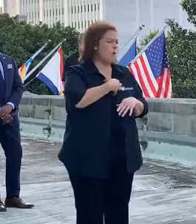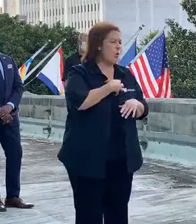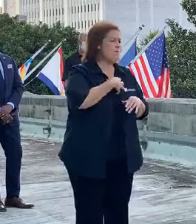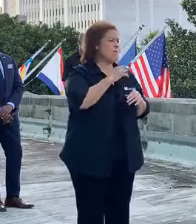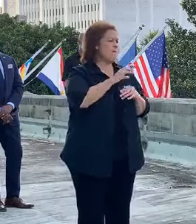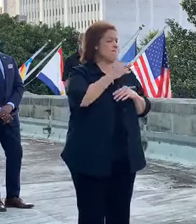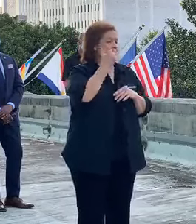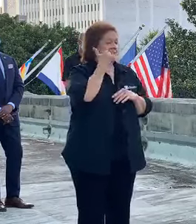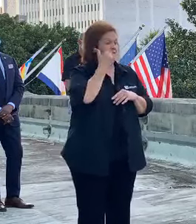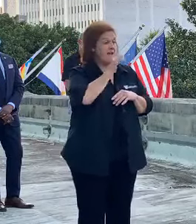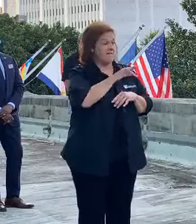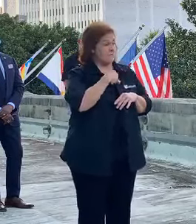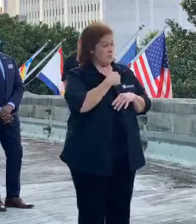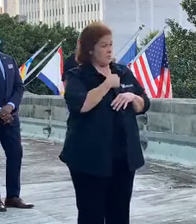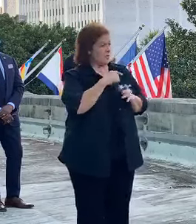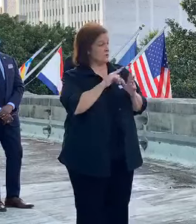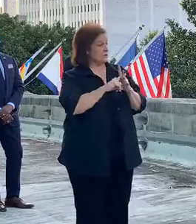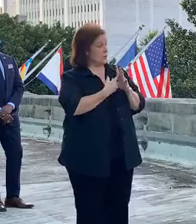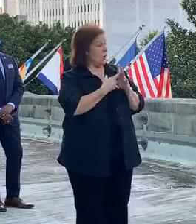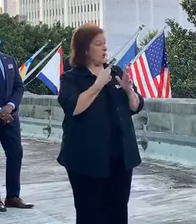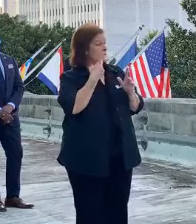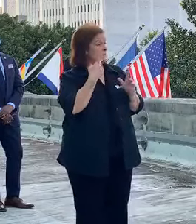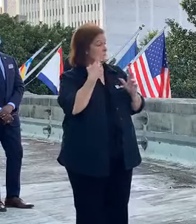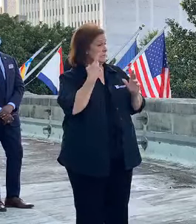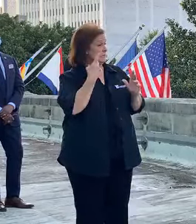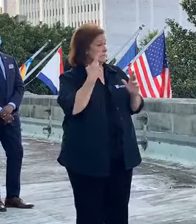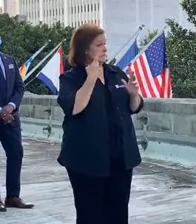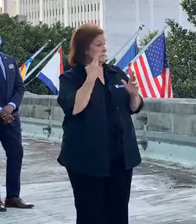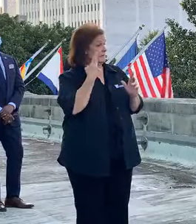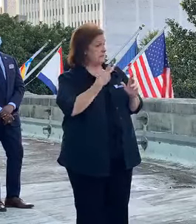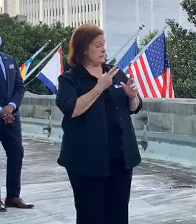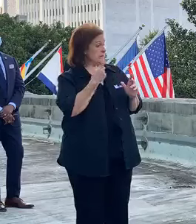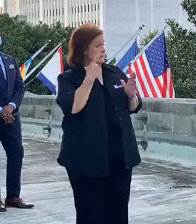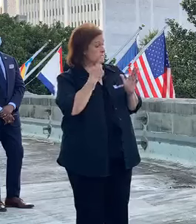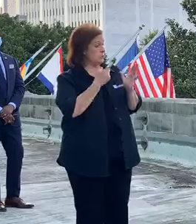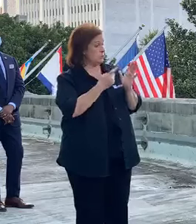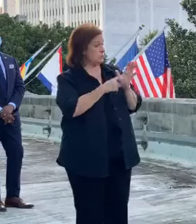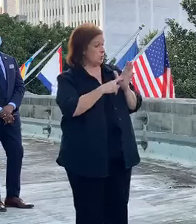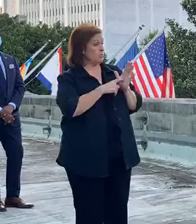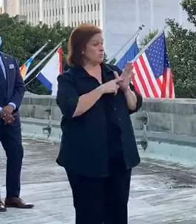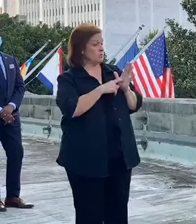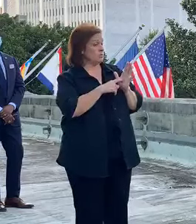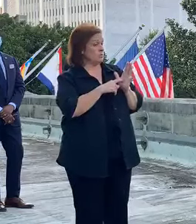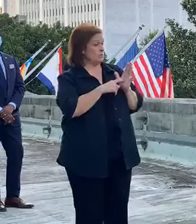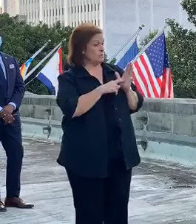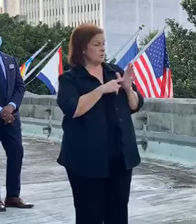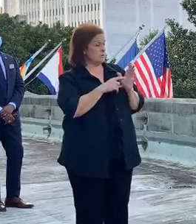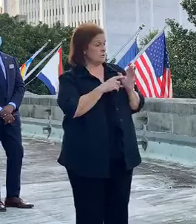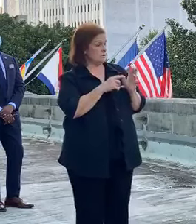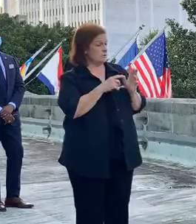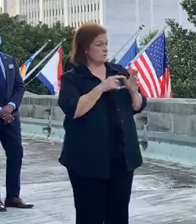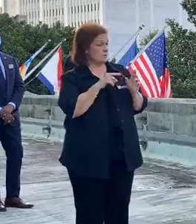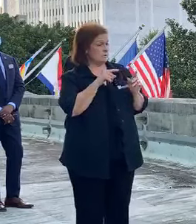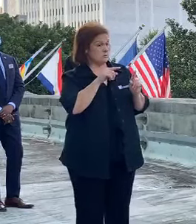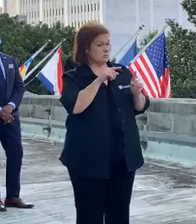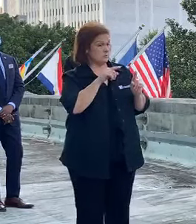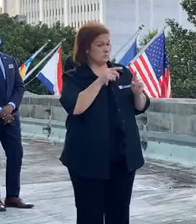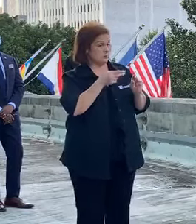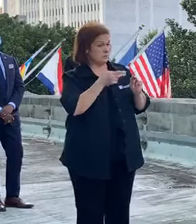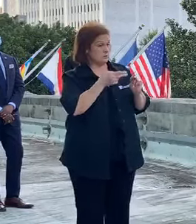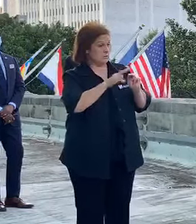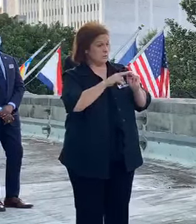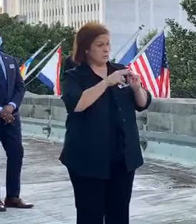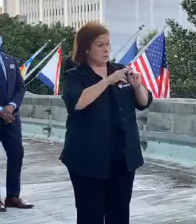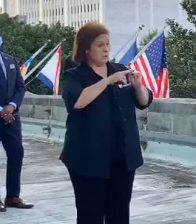fever, if we start to see those numbers go up in conjunction with all the other data that we're